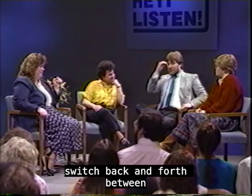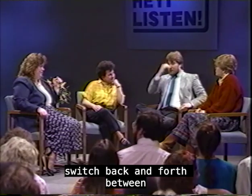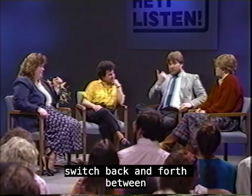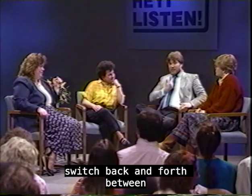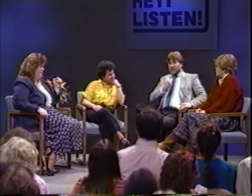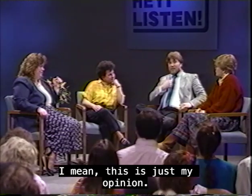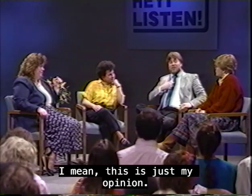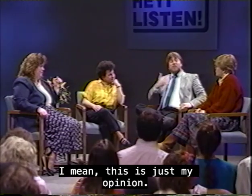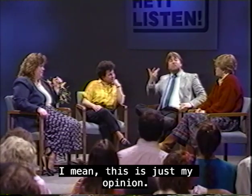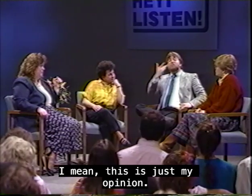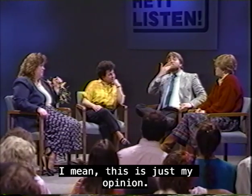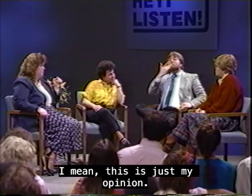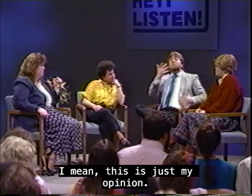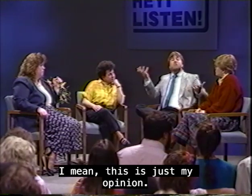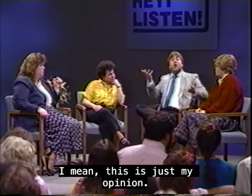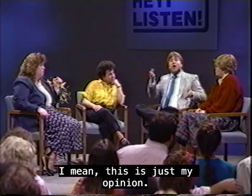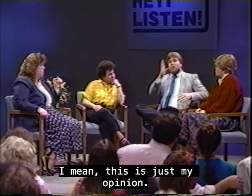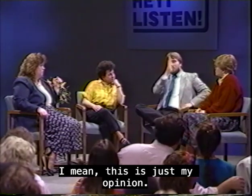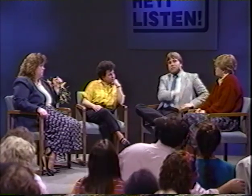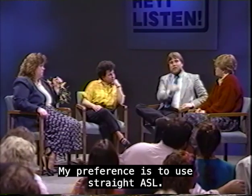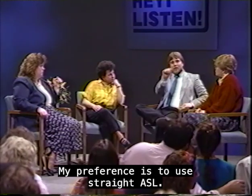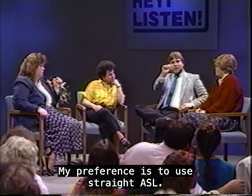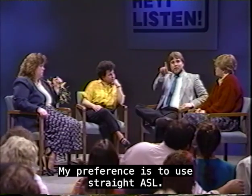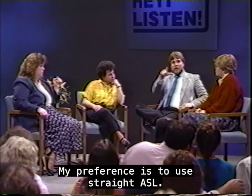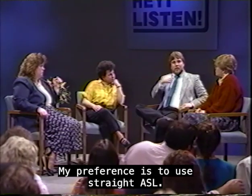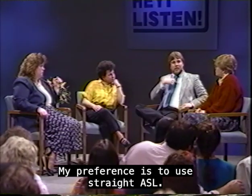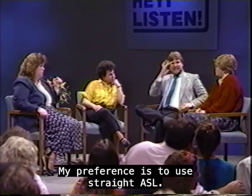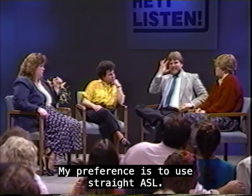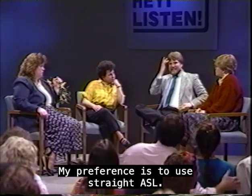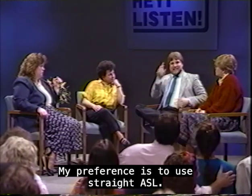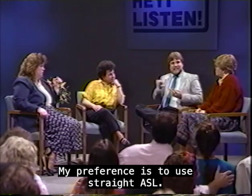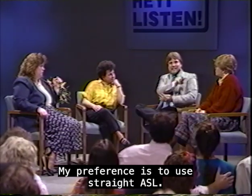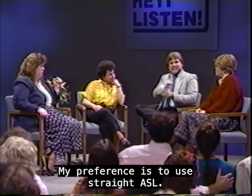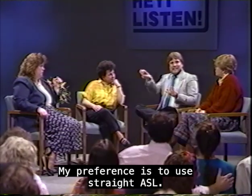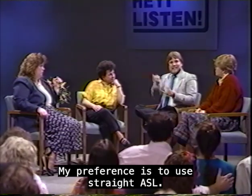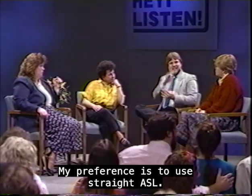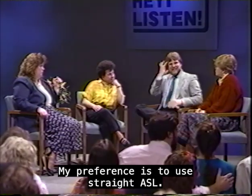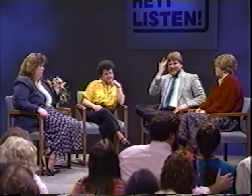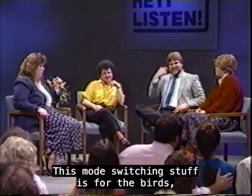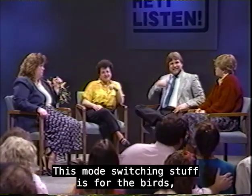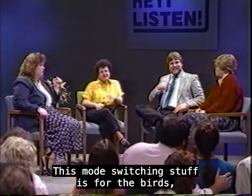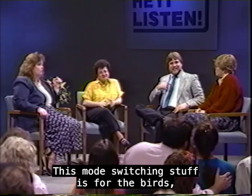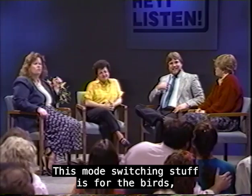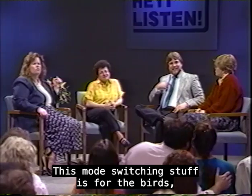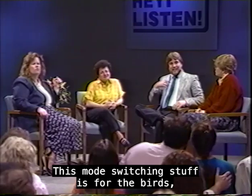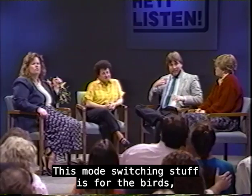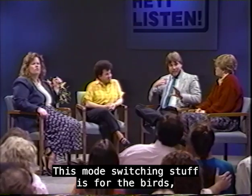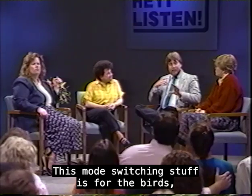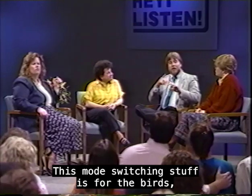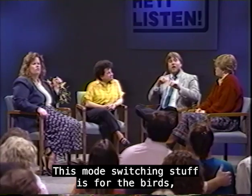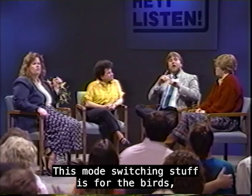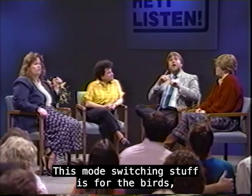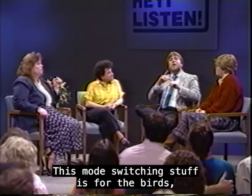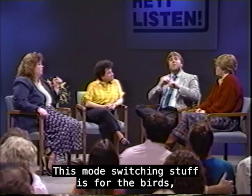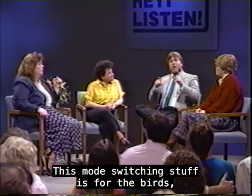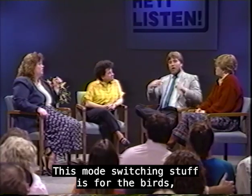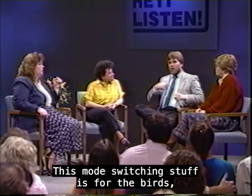and ASL. This is just my opinion. My preference is to use straight ASL. This mode switching stuff is for the birds,